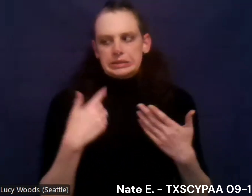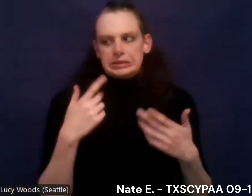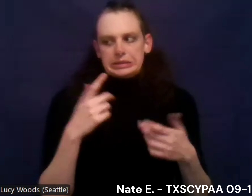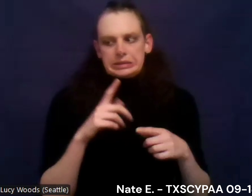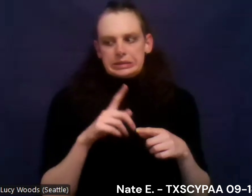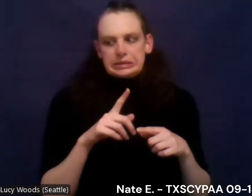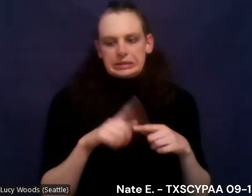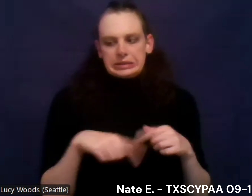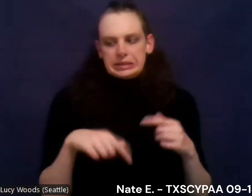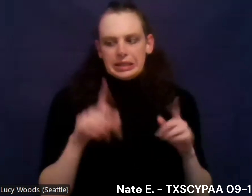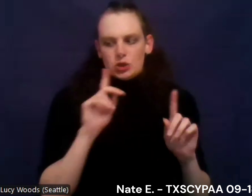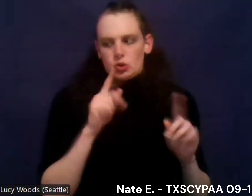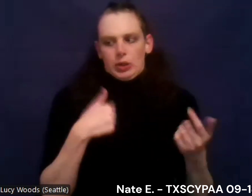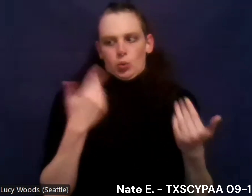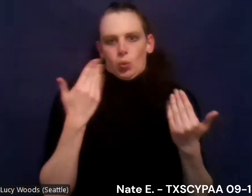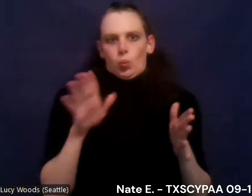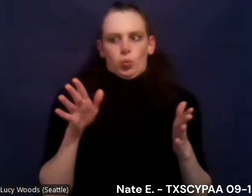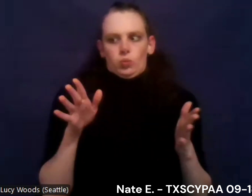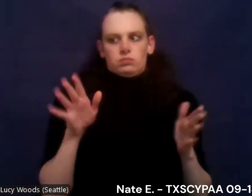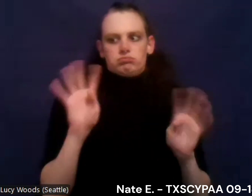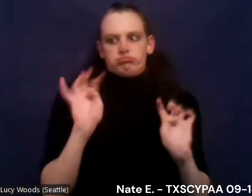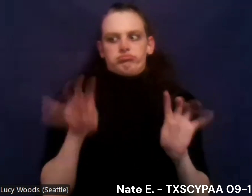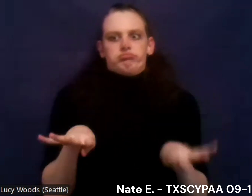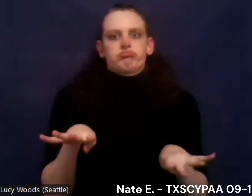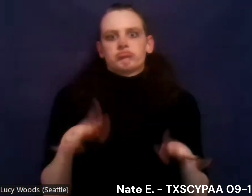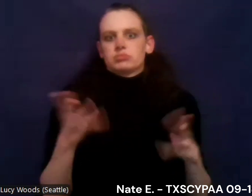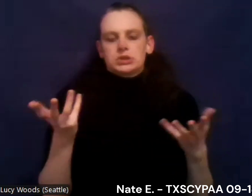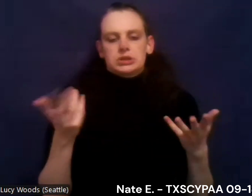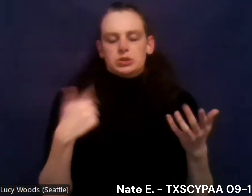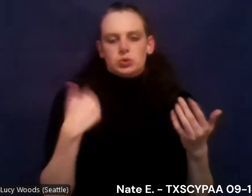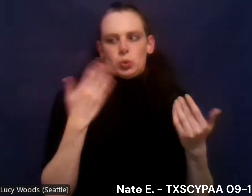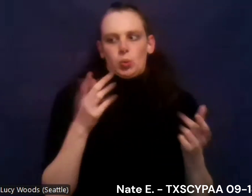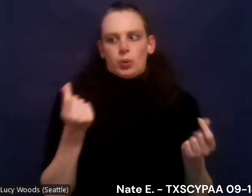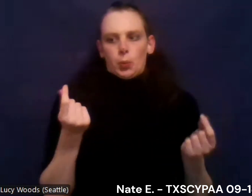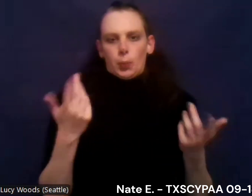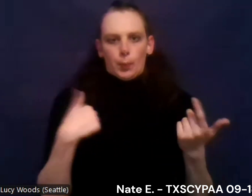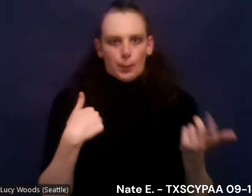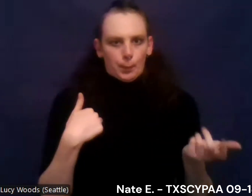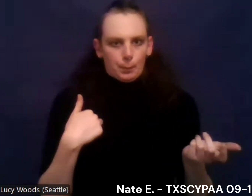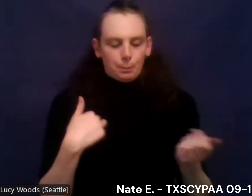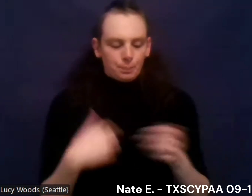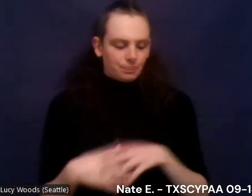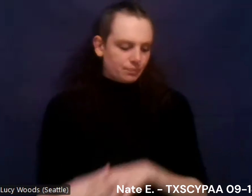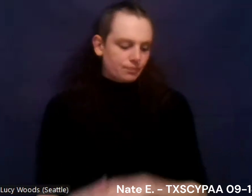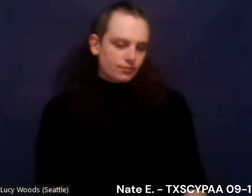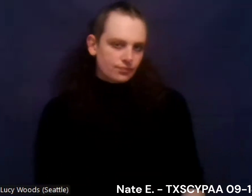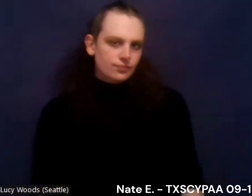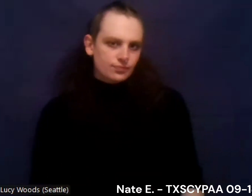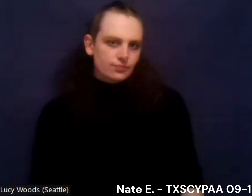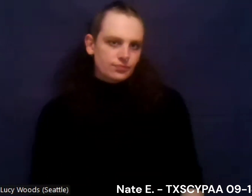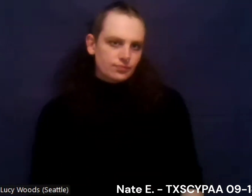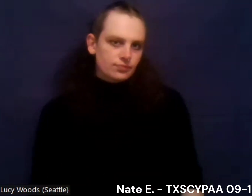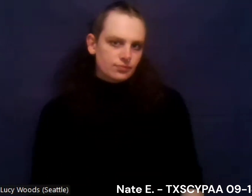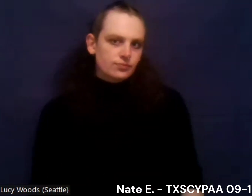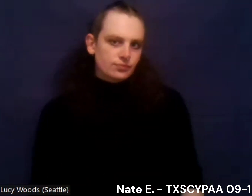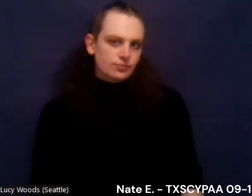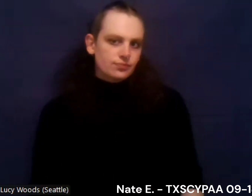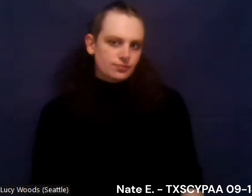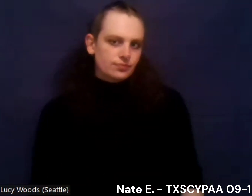know. I don't know. I'm out of options, man. I don't know what to do. I'm not, genuinely